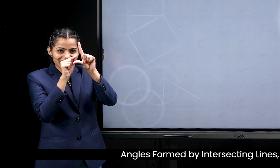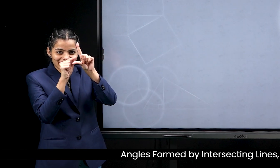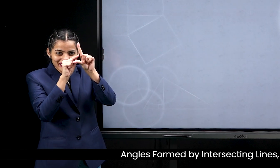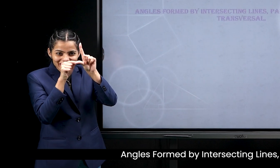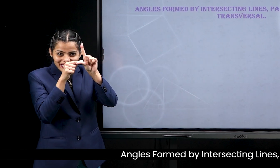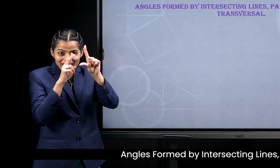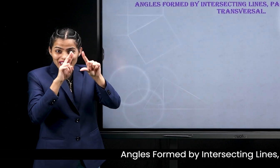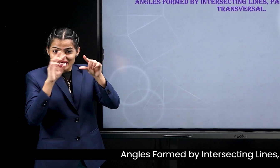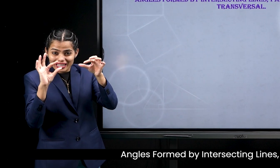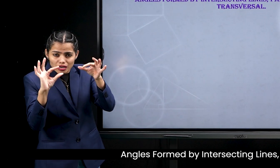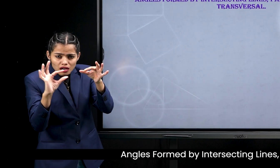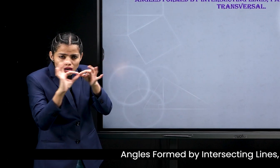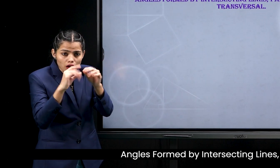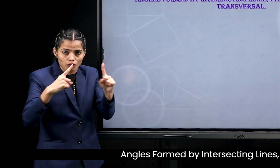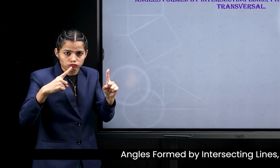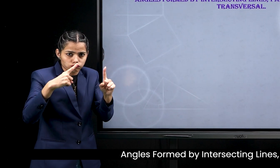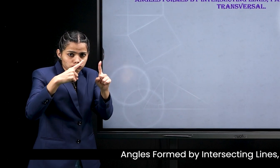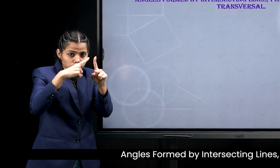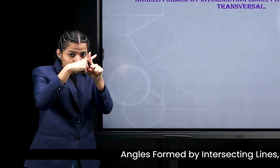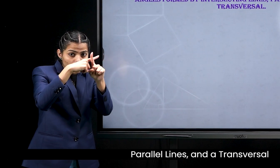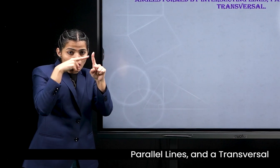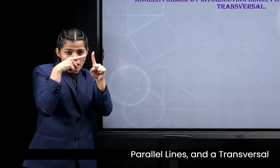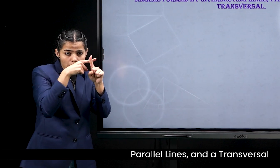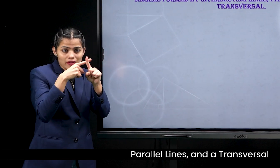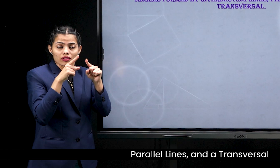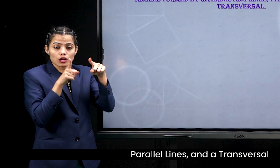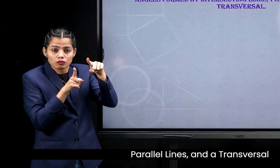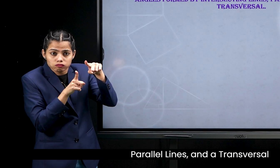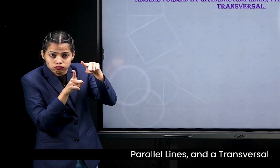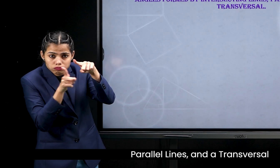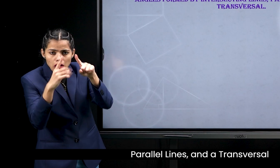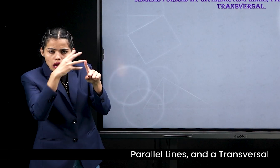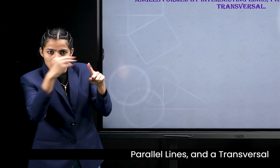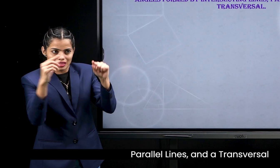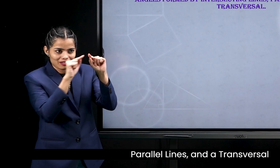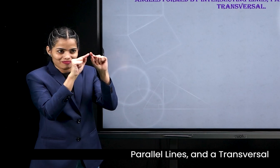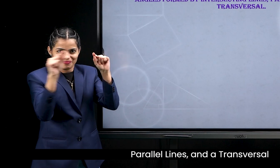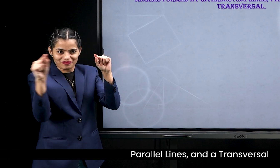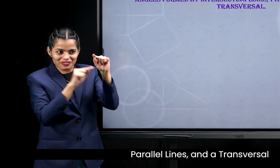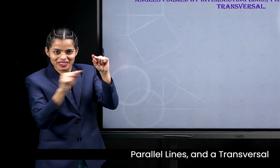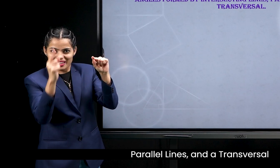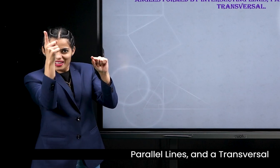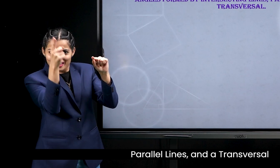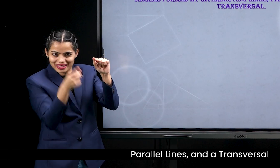Angles formed by intersecting lines, parallel lines and transversal.